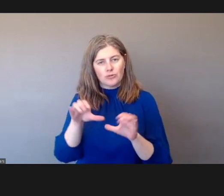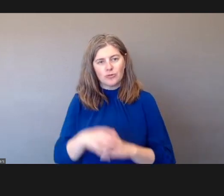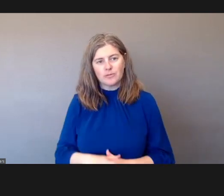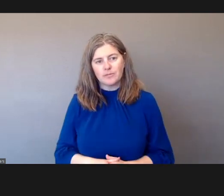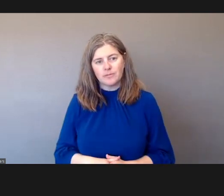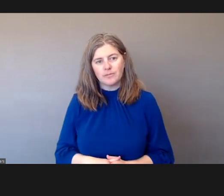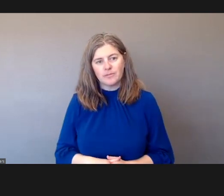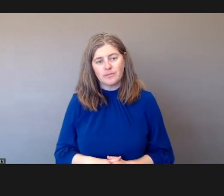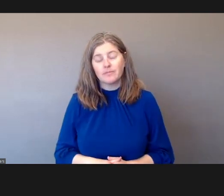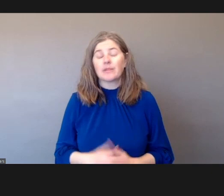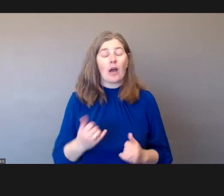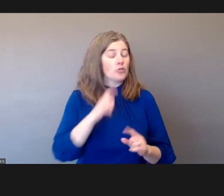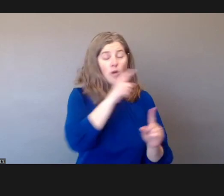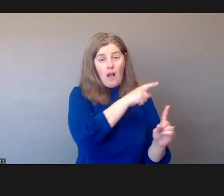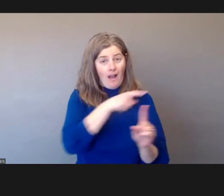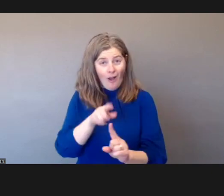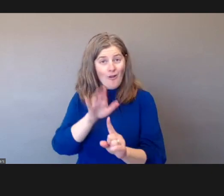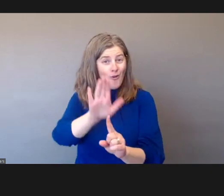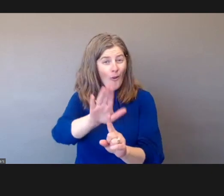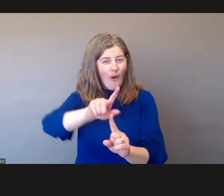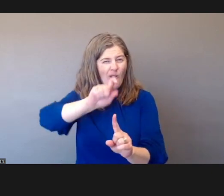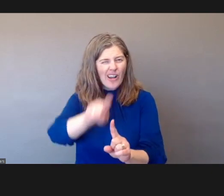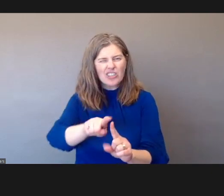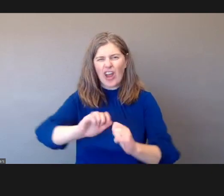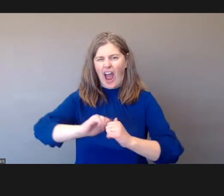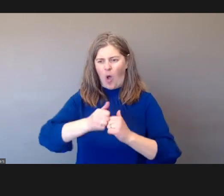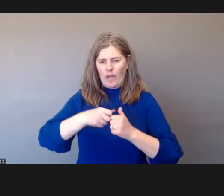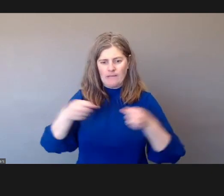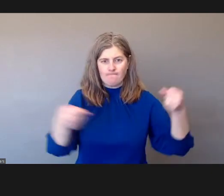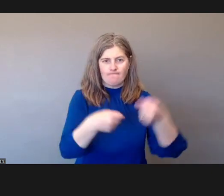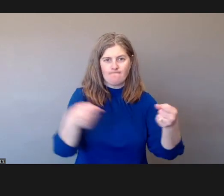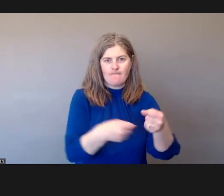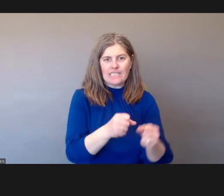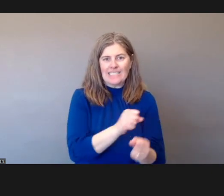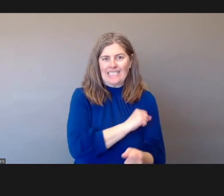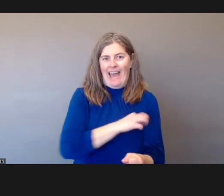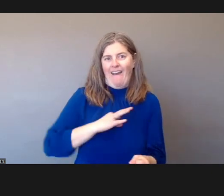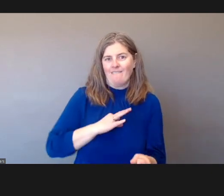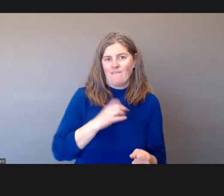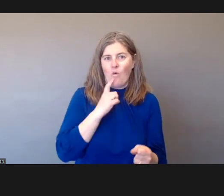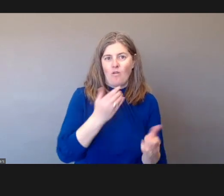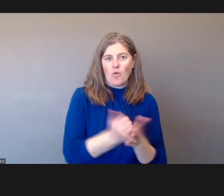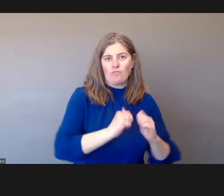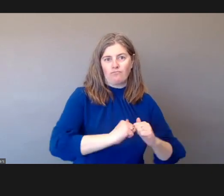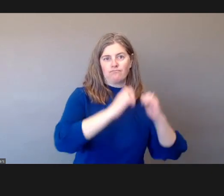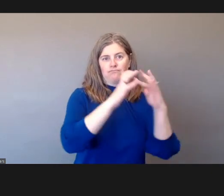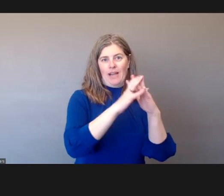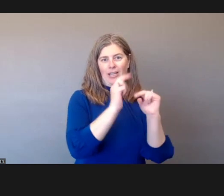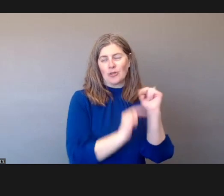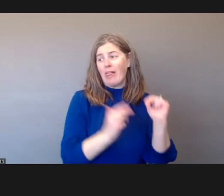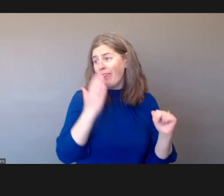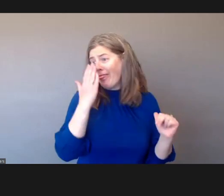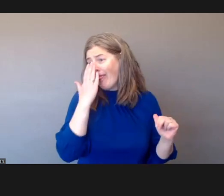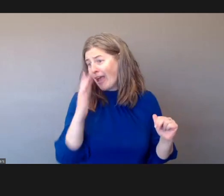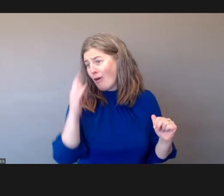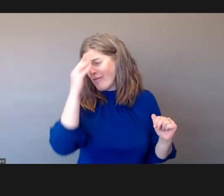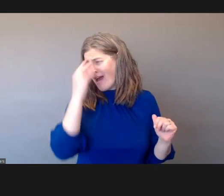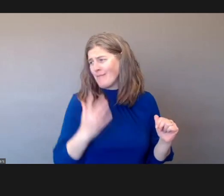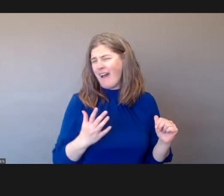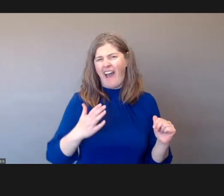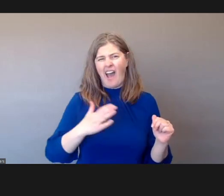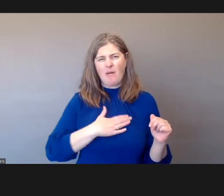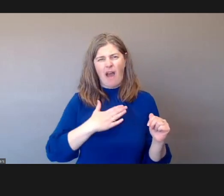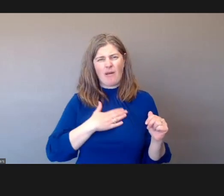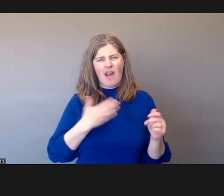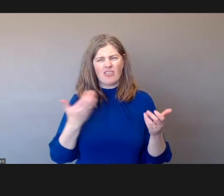get back to your question, which is staff those new beds that are going up. So thanks for that. I'm glad to have a chance to